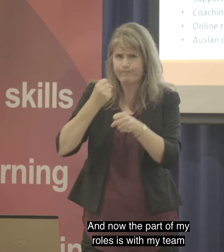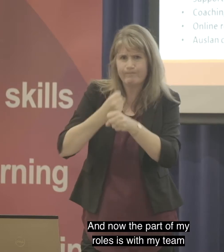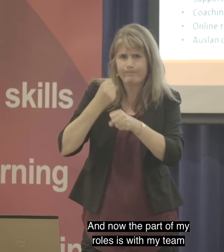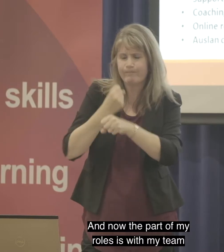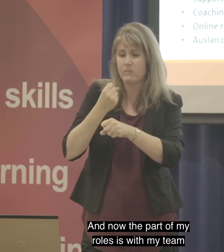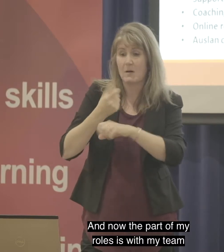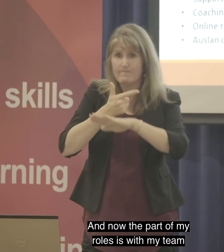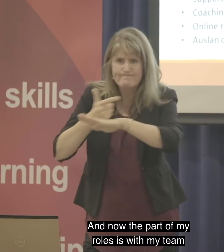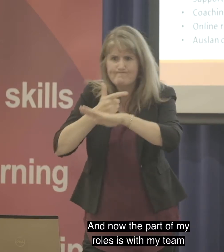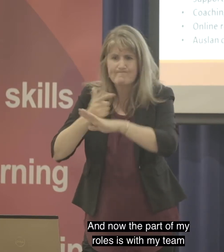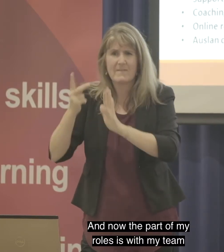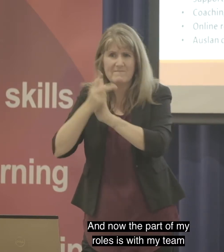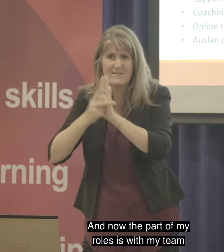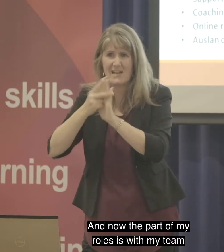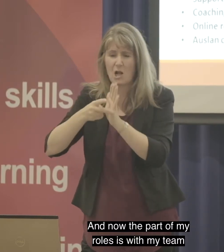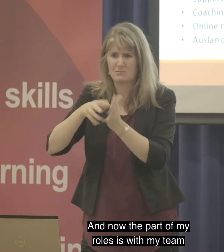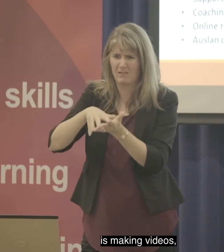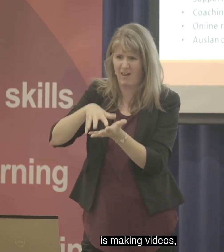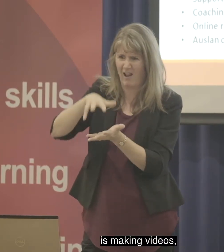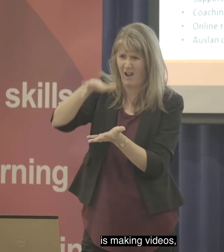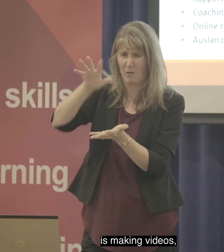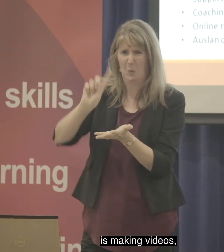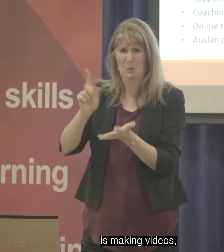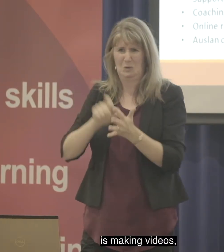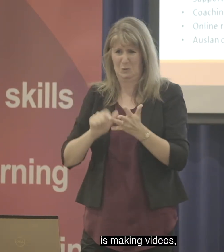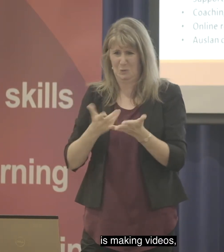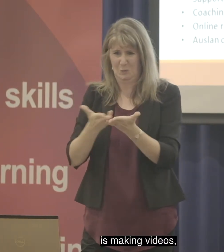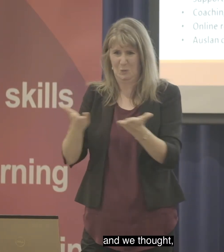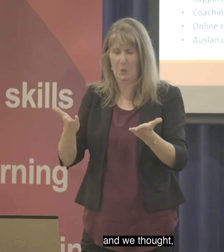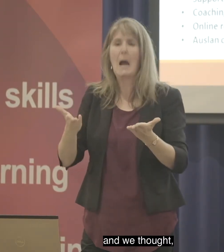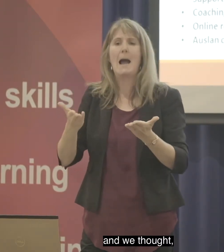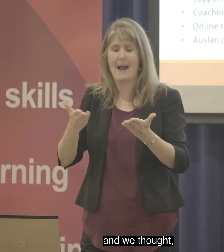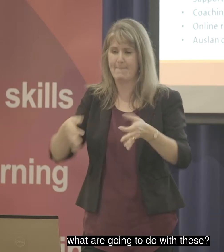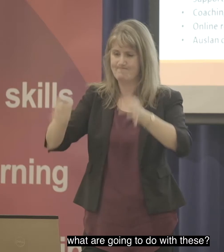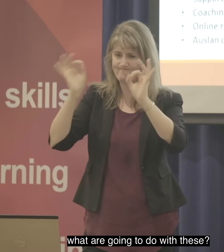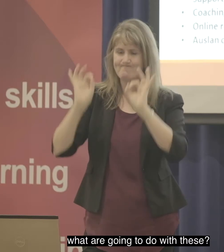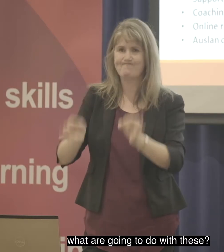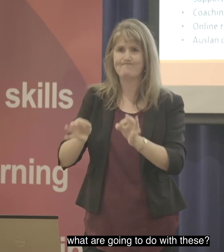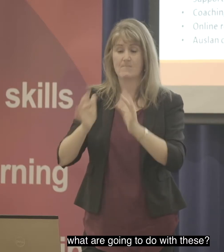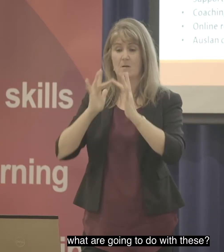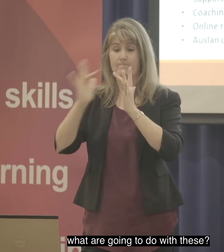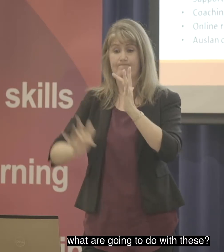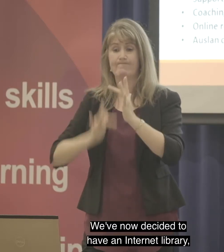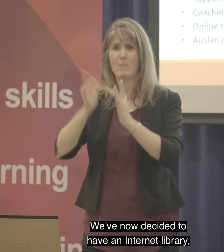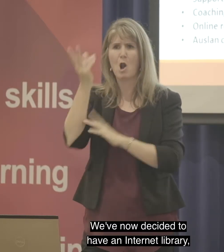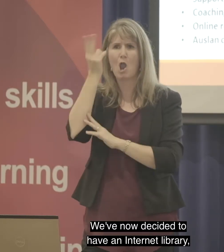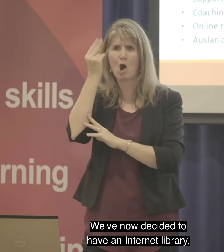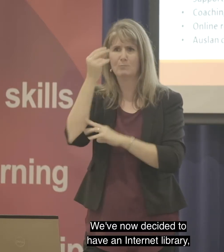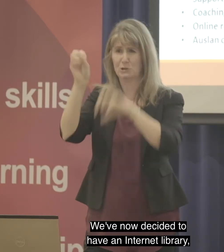Another part of my roles is with my team is making videos. And then we thought, what are we going to do with these? We now decided to